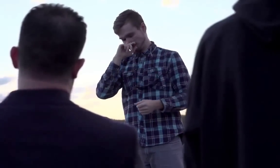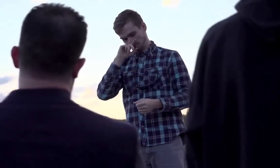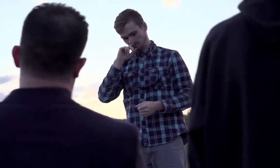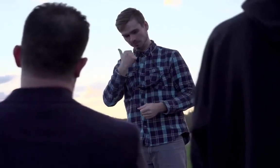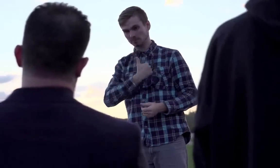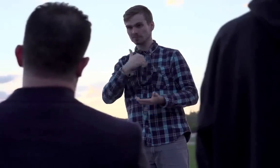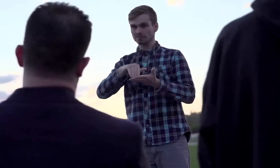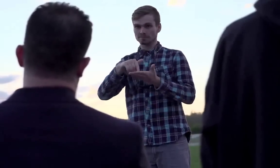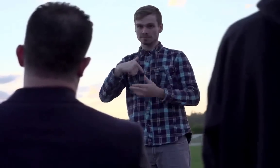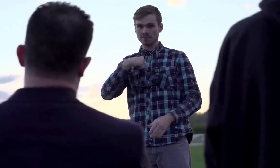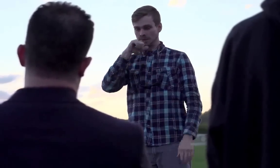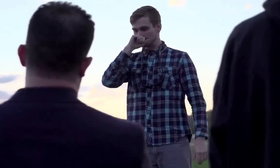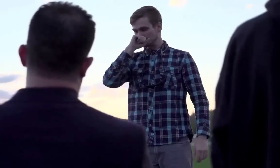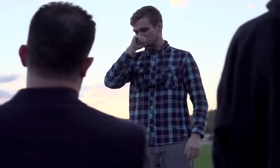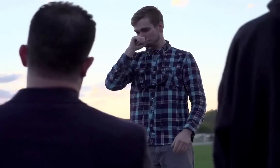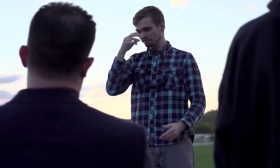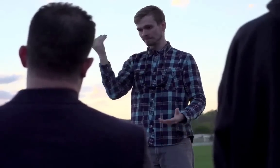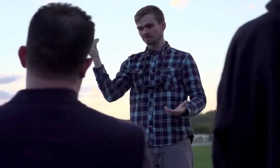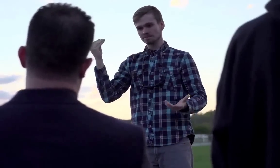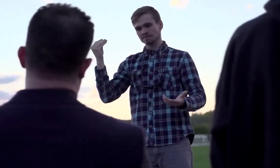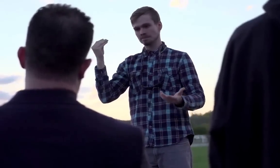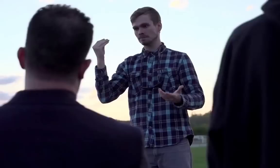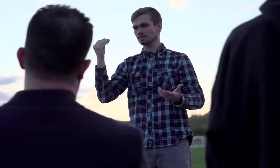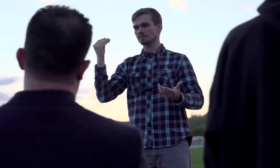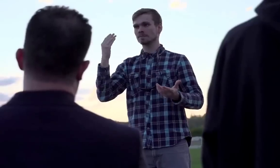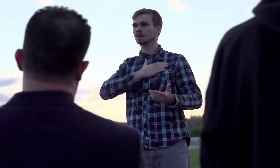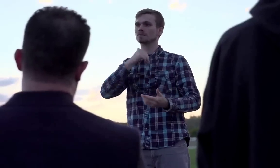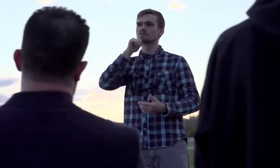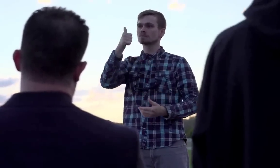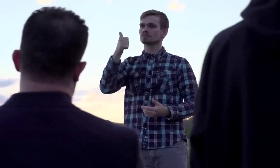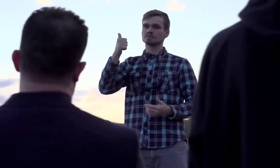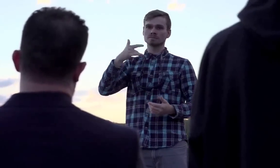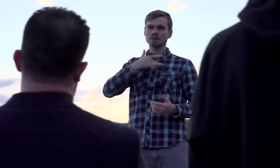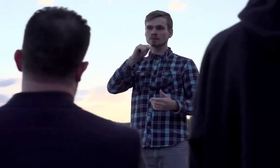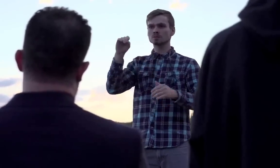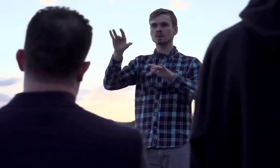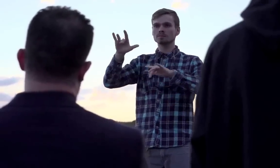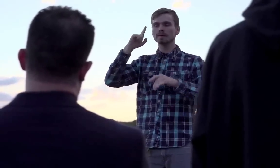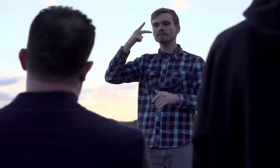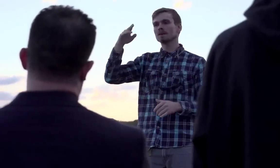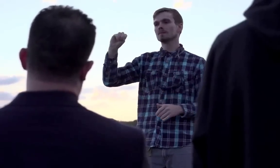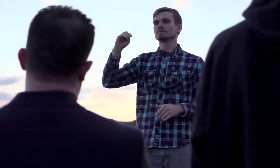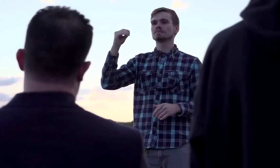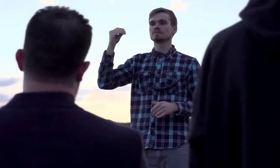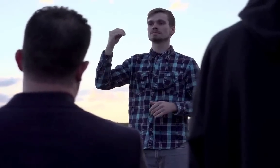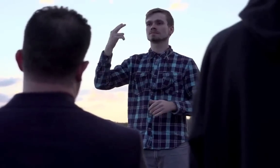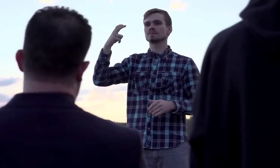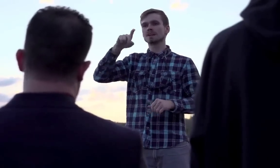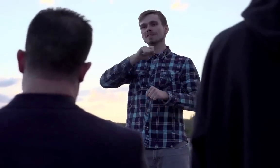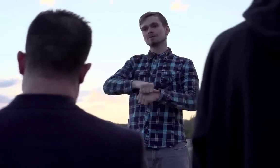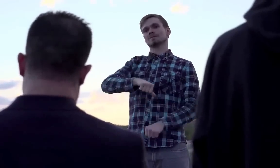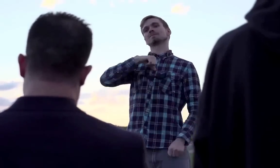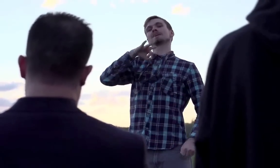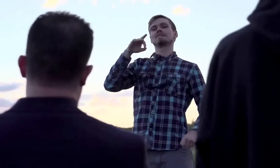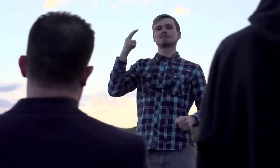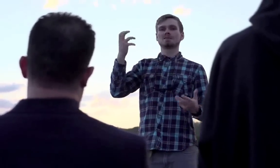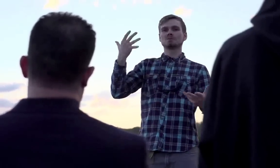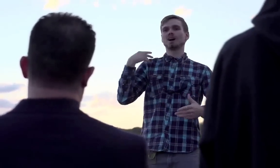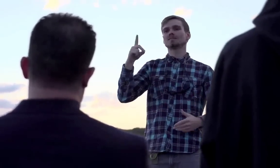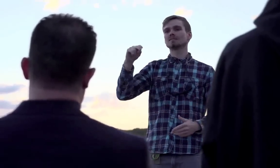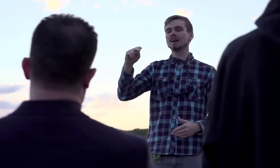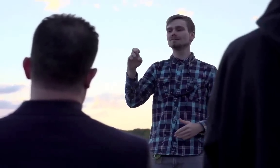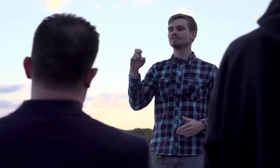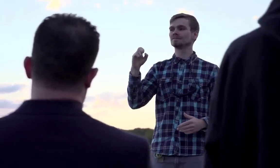now, and he wants you to reach for those goals. Excuse me. So And just don't pity him, be proud of